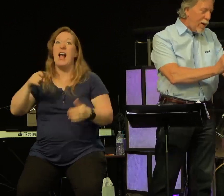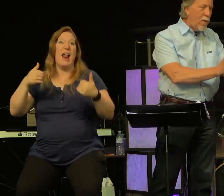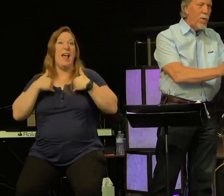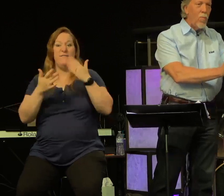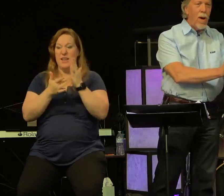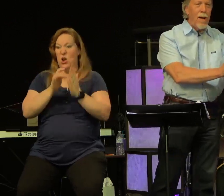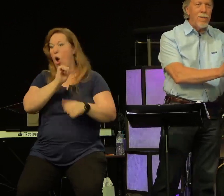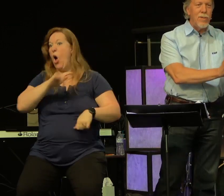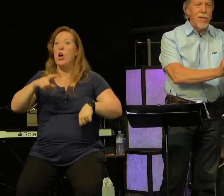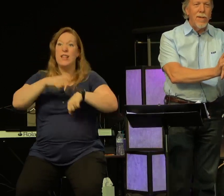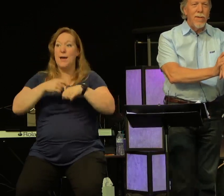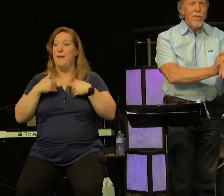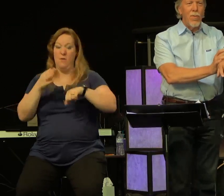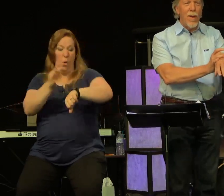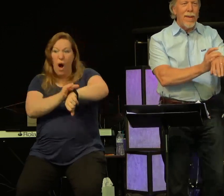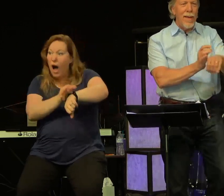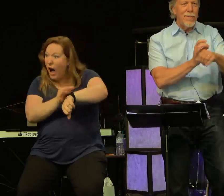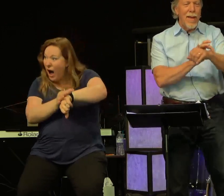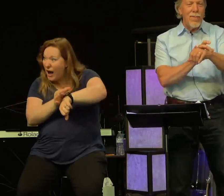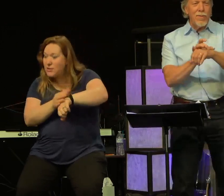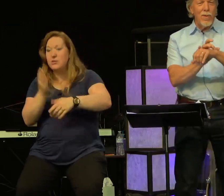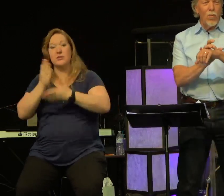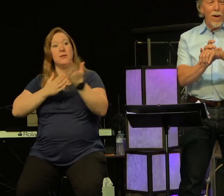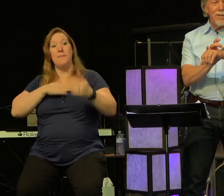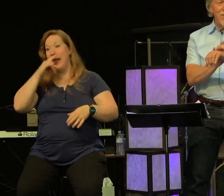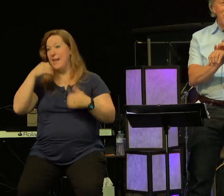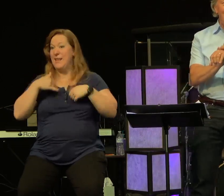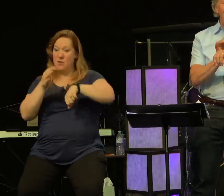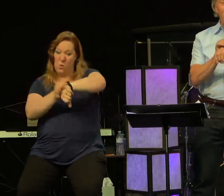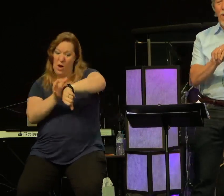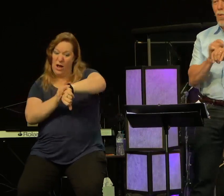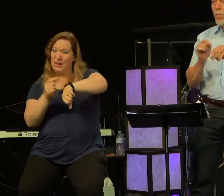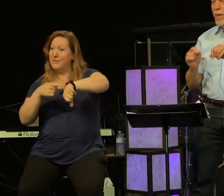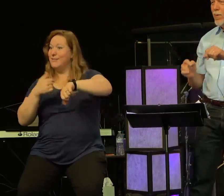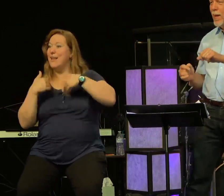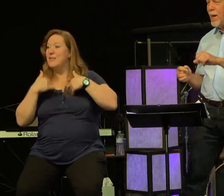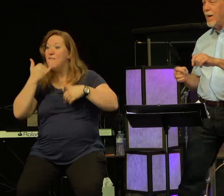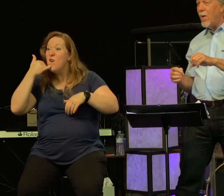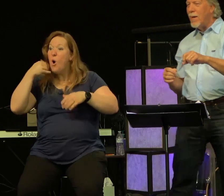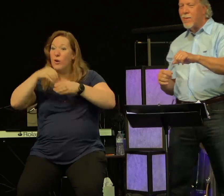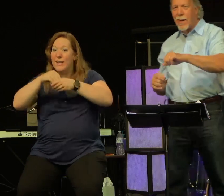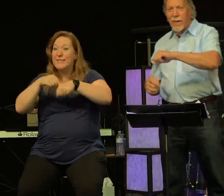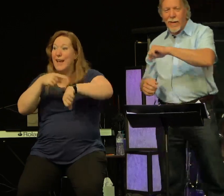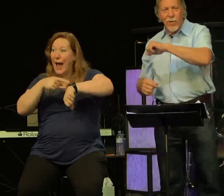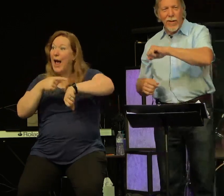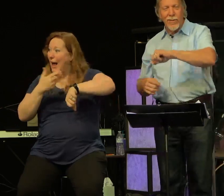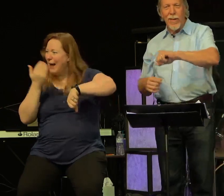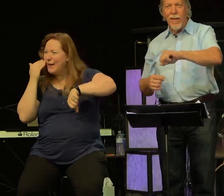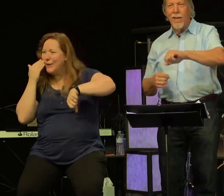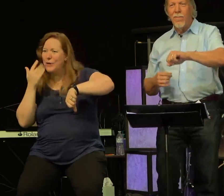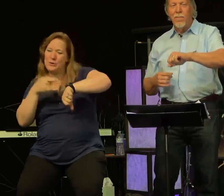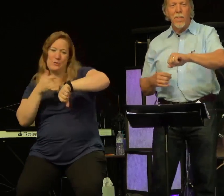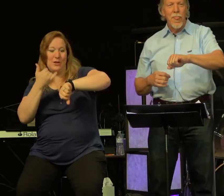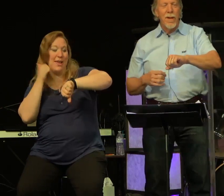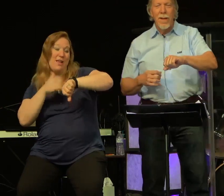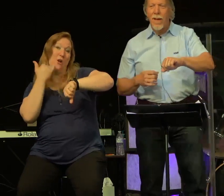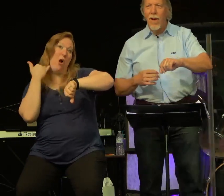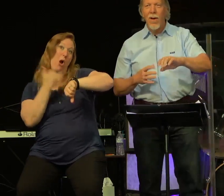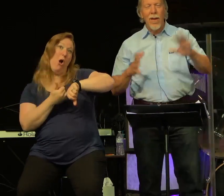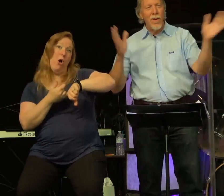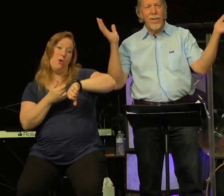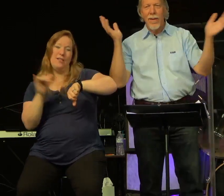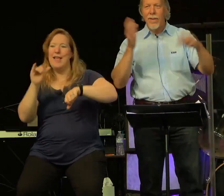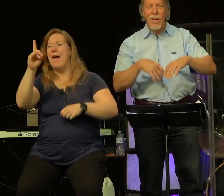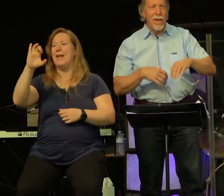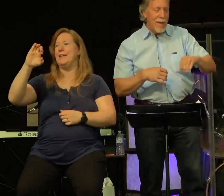We got it on our watch. So my kids have those little watches that have the phone built in and all that. It's like Dick Tracy. Oh,